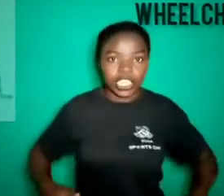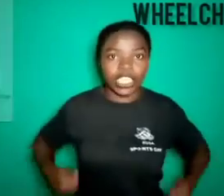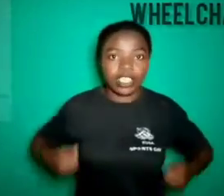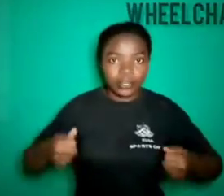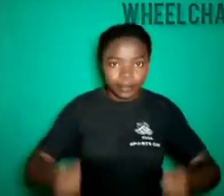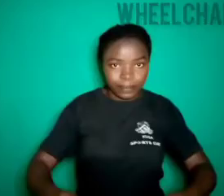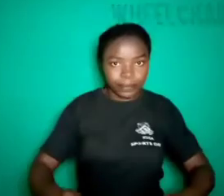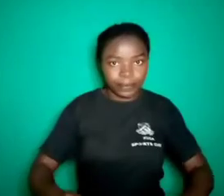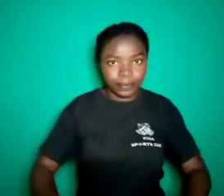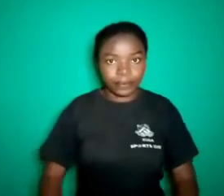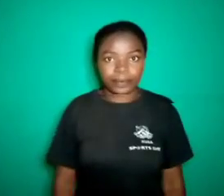wheelchair.